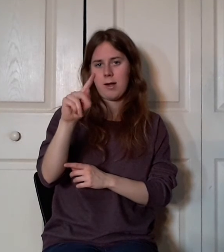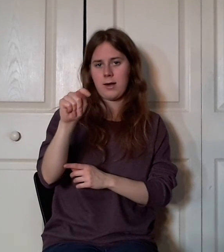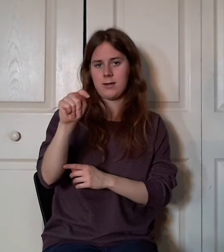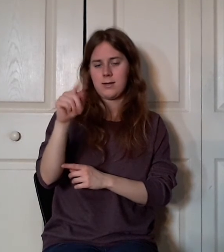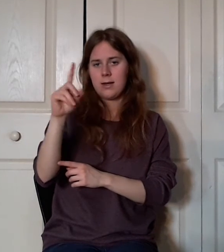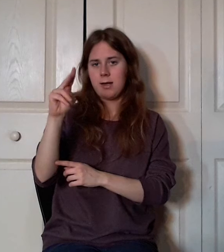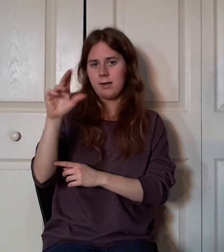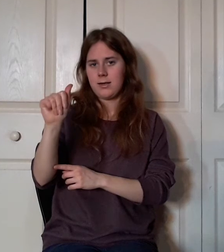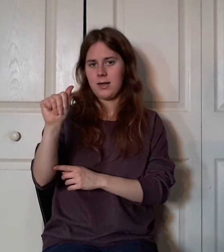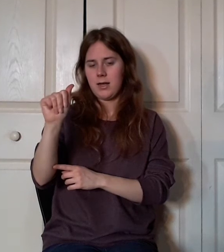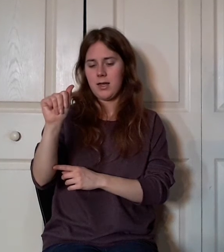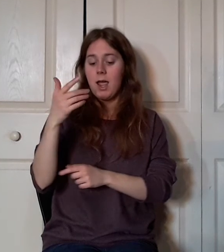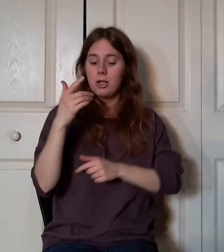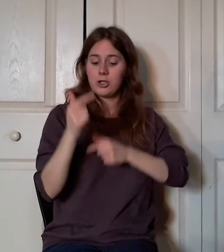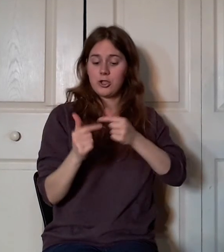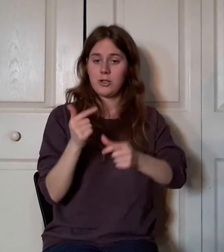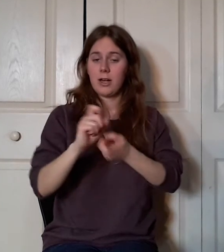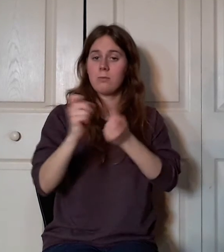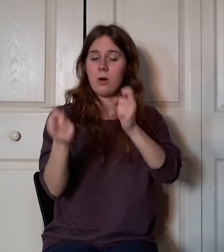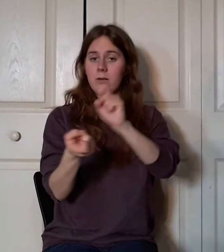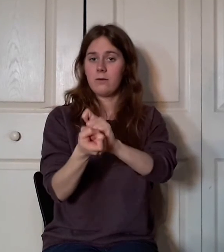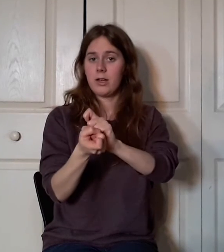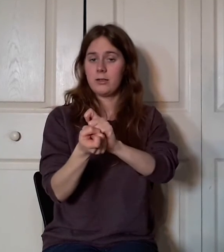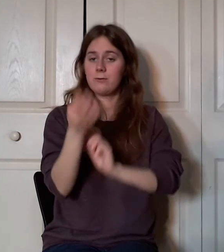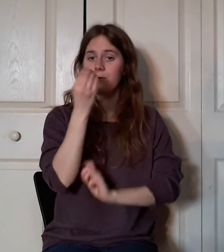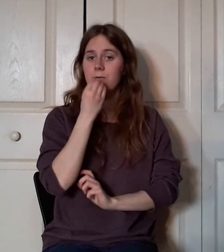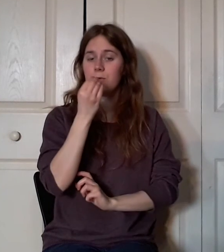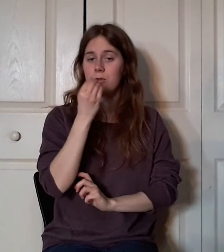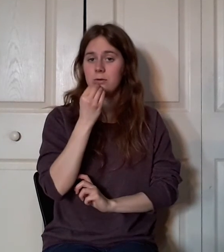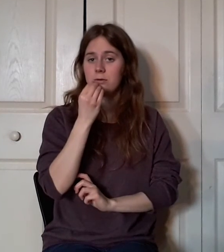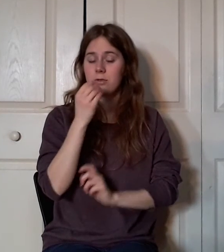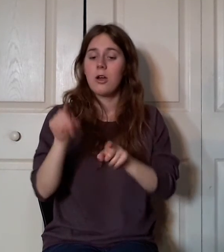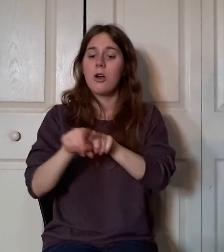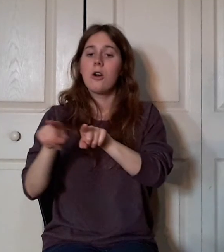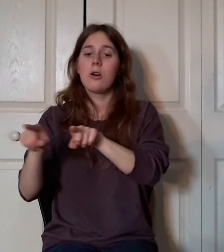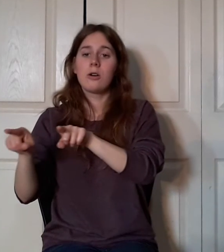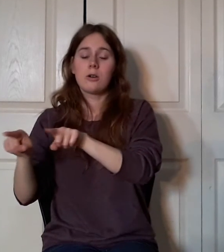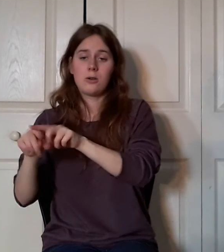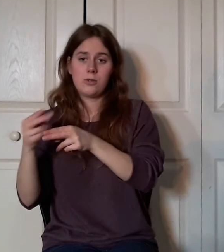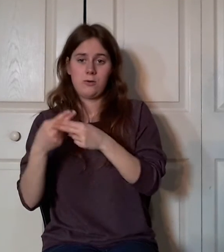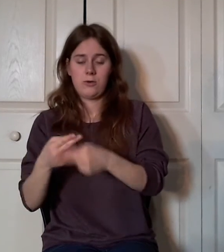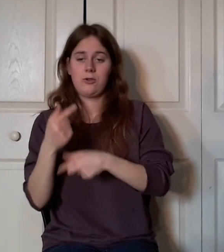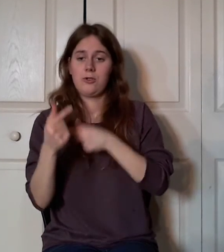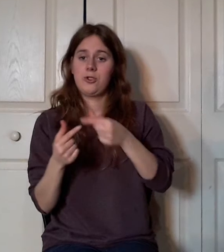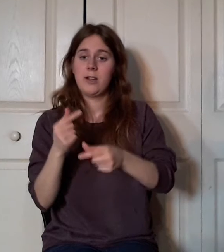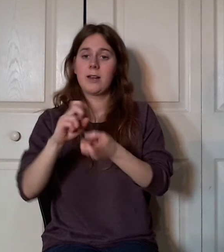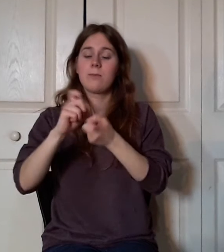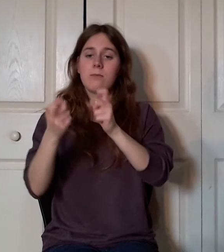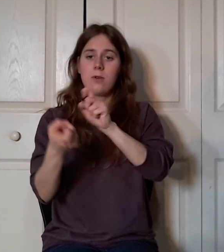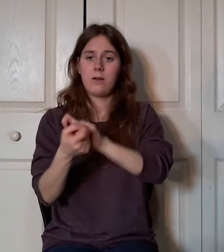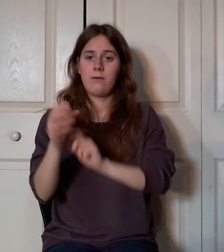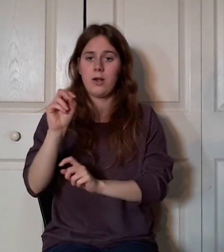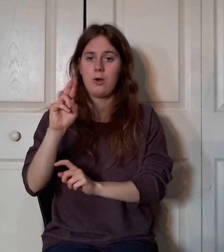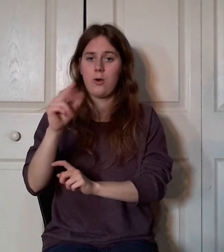is often known as a genetically modified organism, this is somewhat controversial. Many people say, hey, this is good.